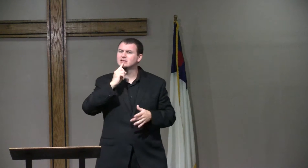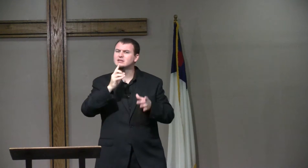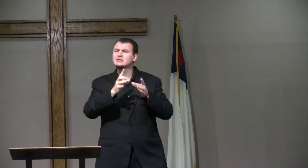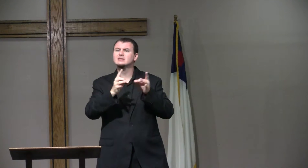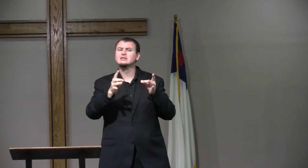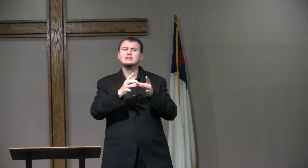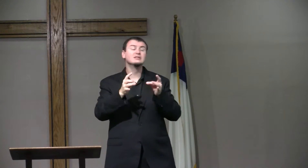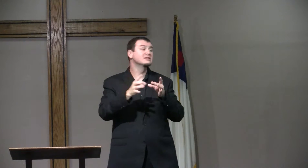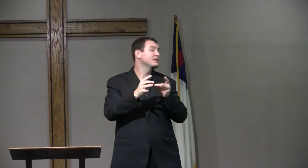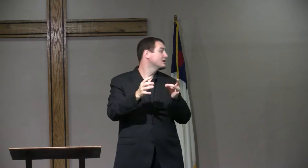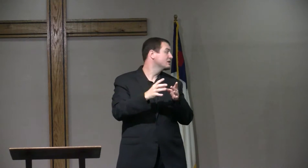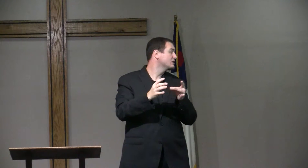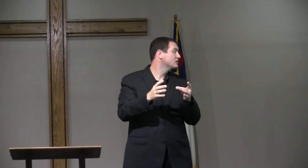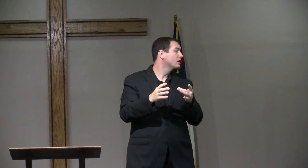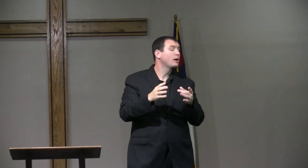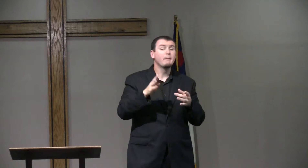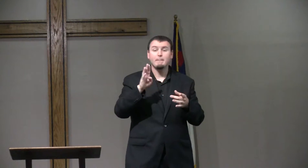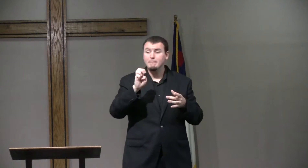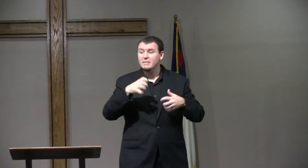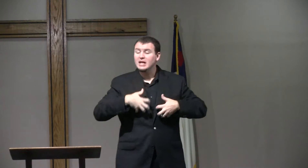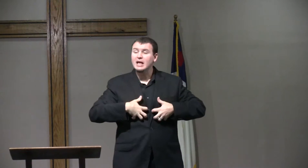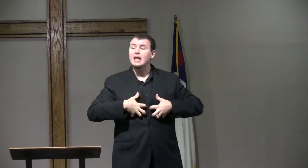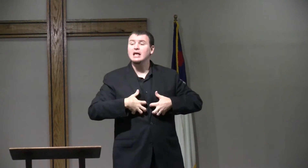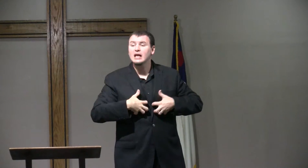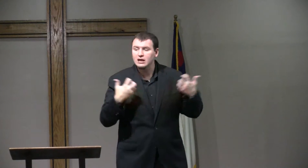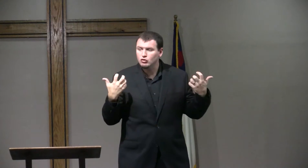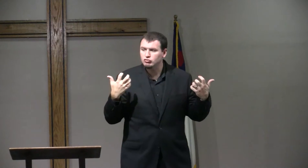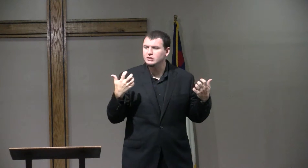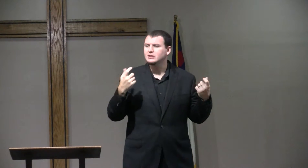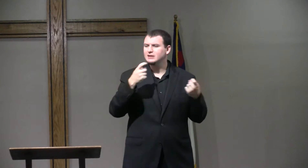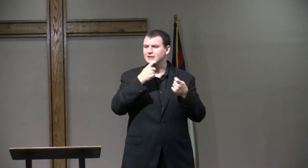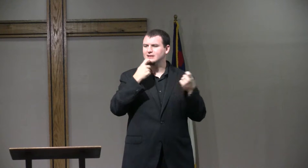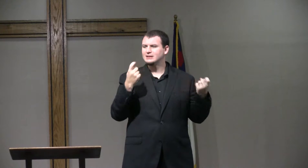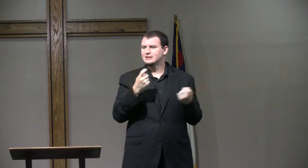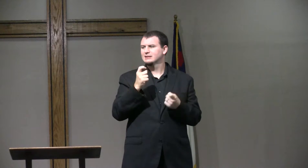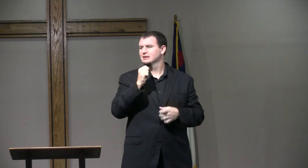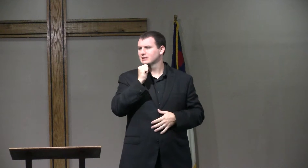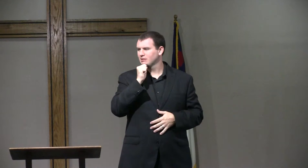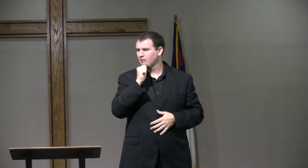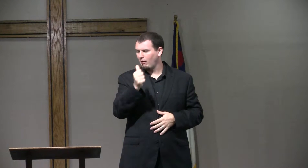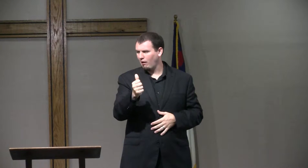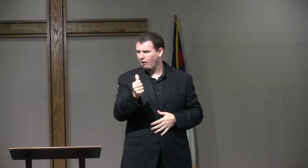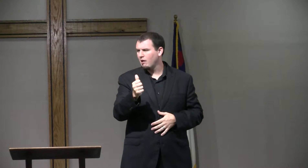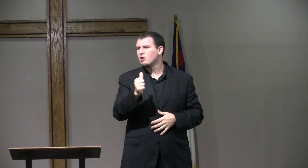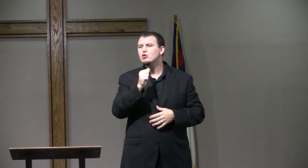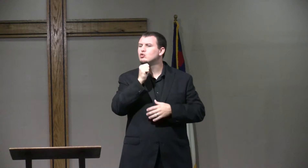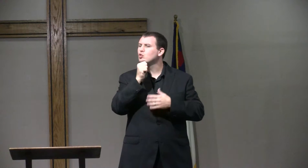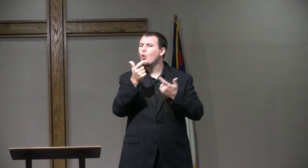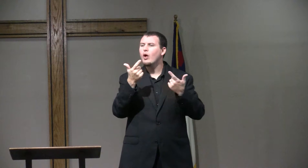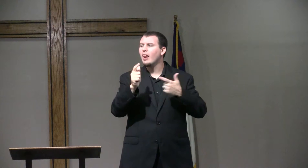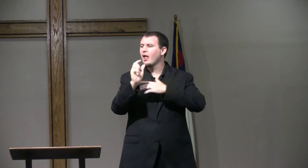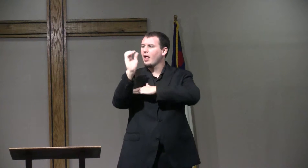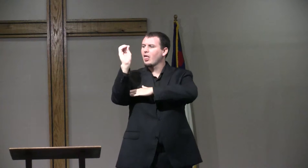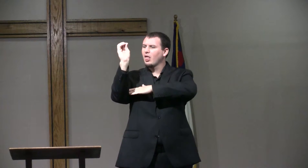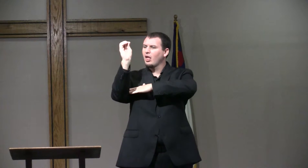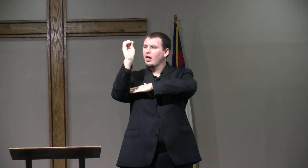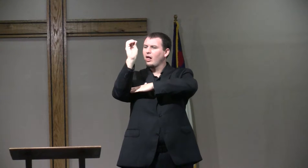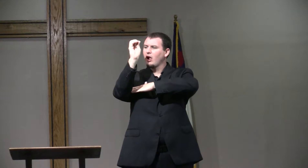concept here is Ephesians chapter 4, verse 26. It says, "Be ye angry and sin not.